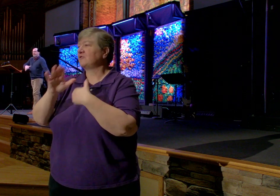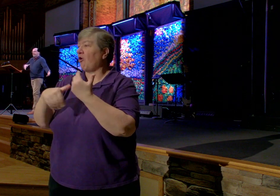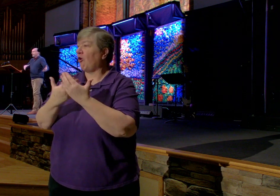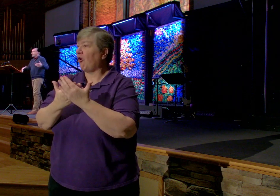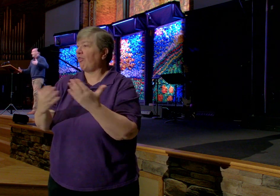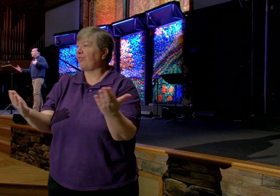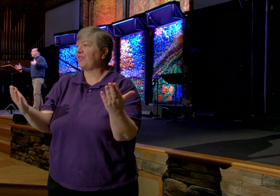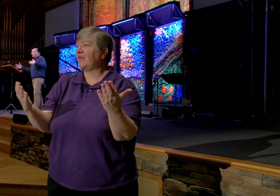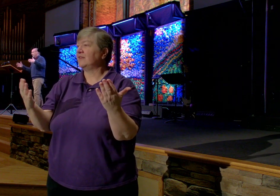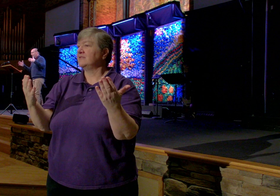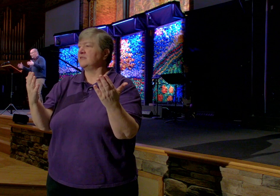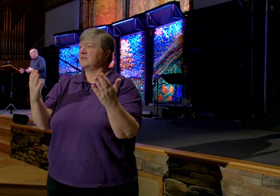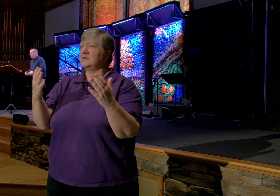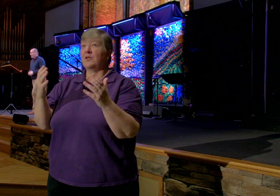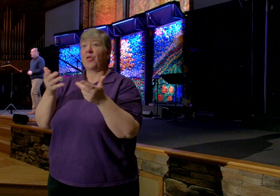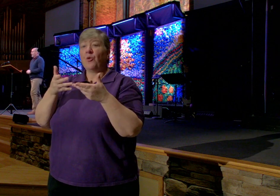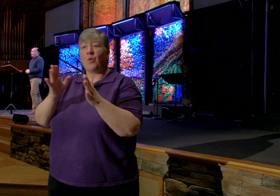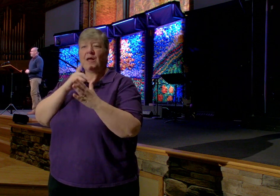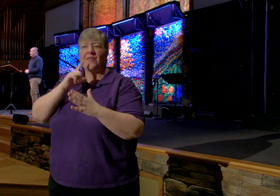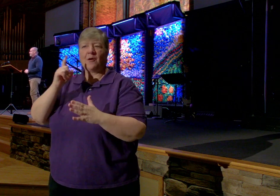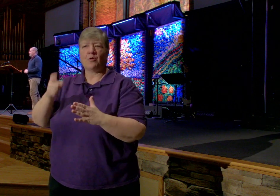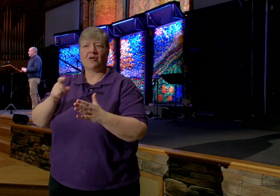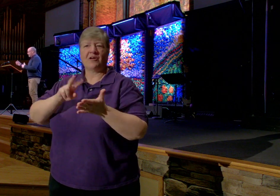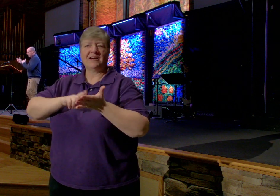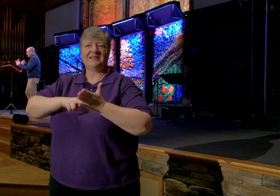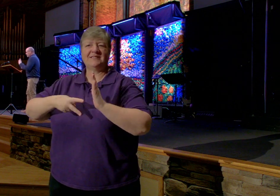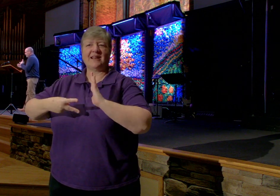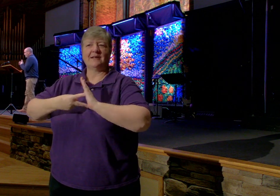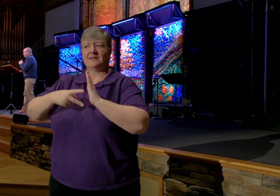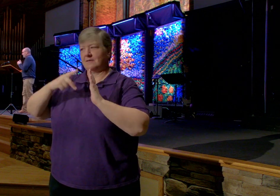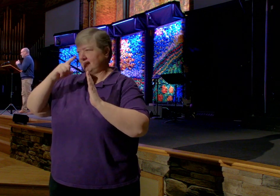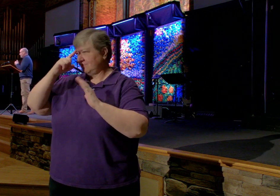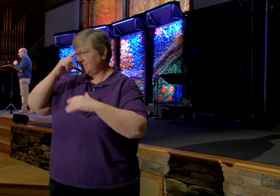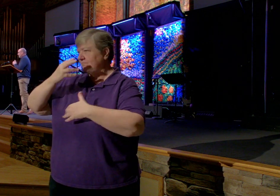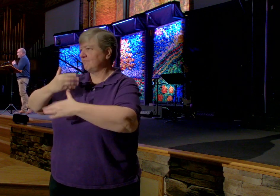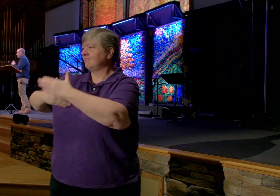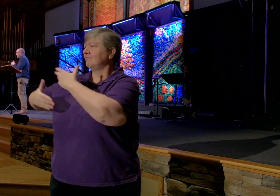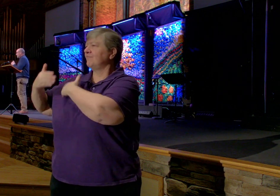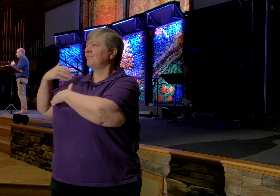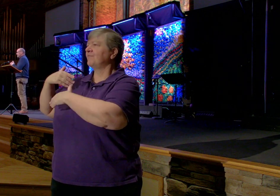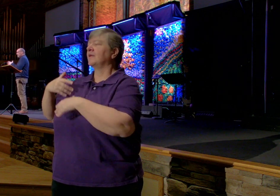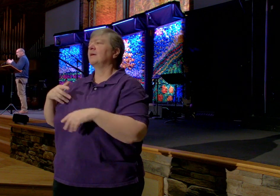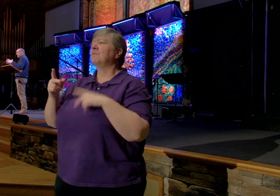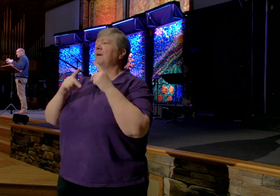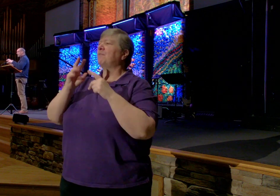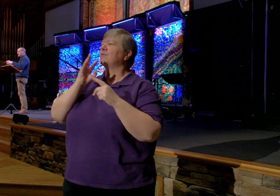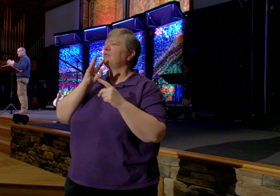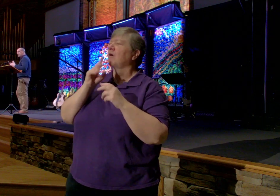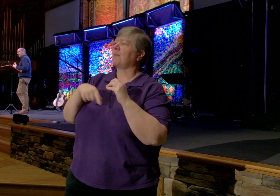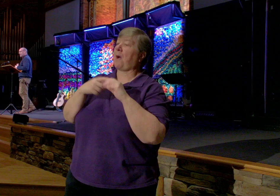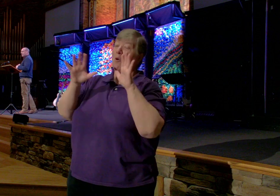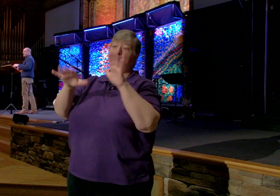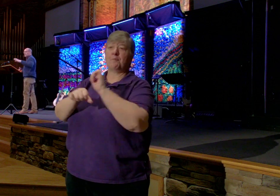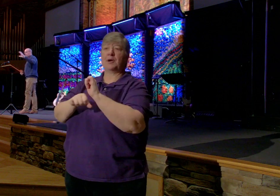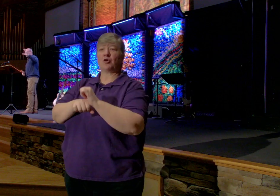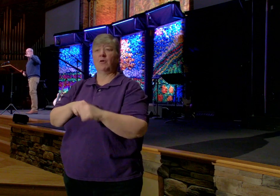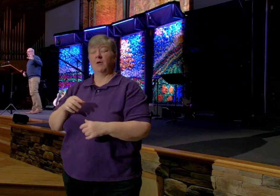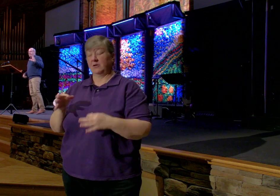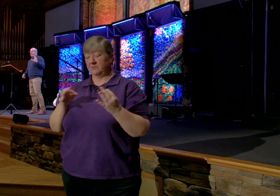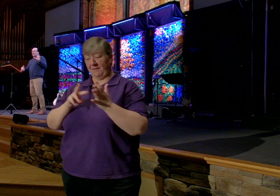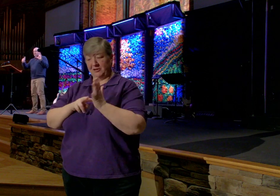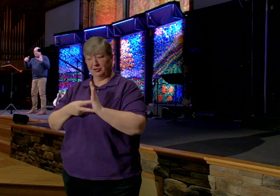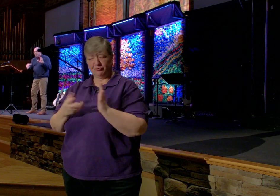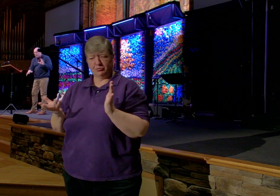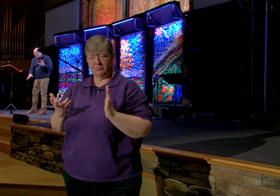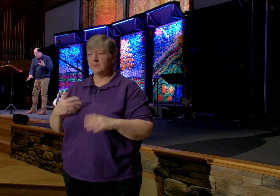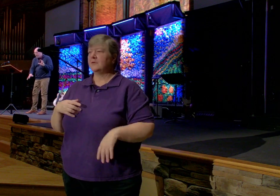things the way that he intended them to be. Sometimes when people are talking with me about miracles, they say, well, miracles, a good definition